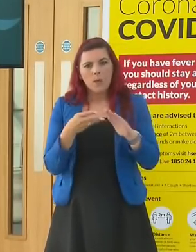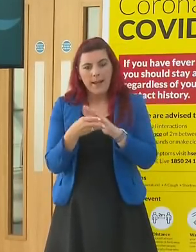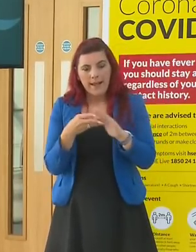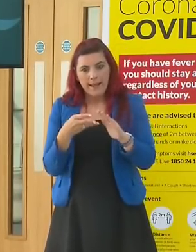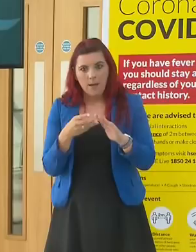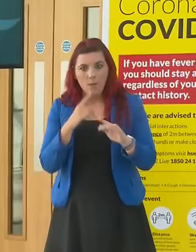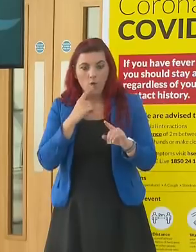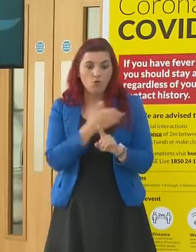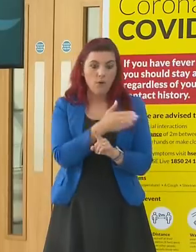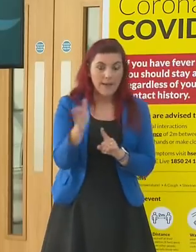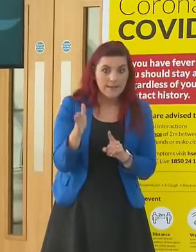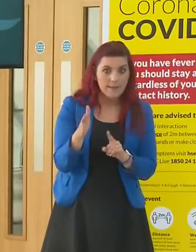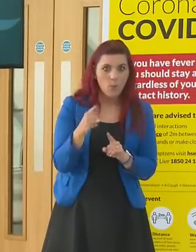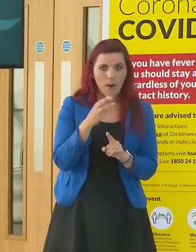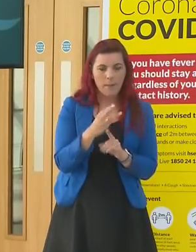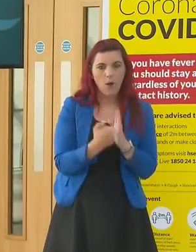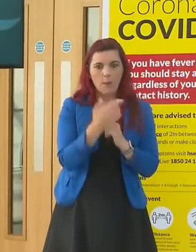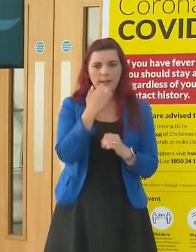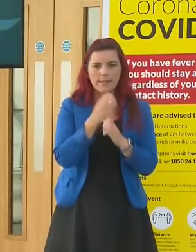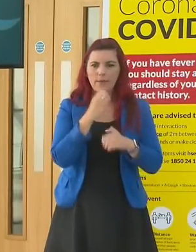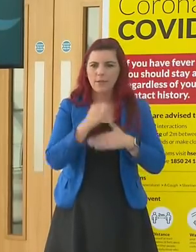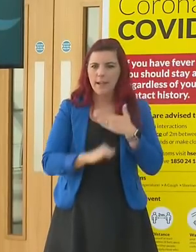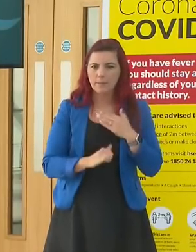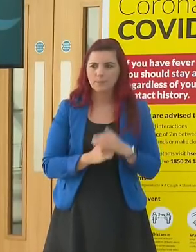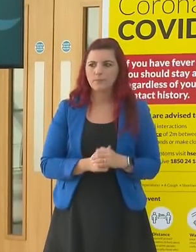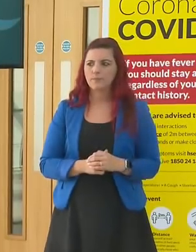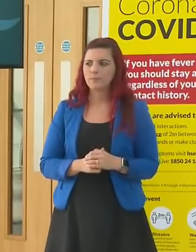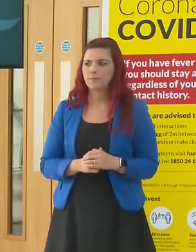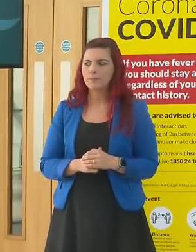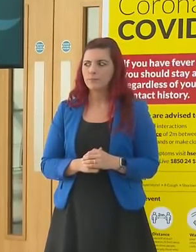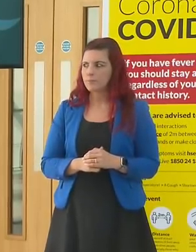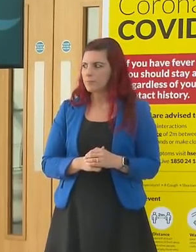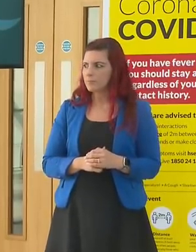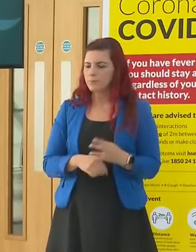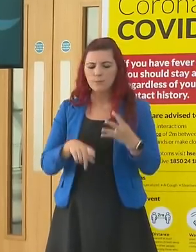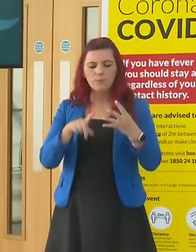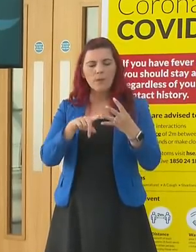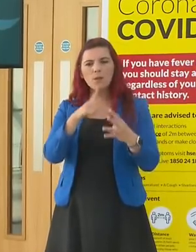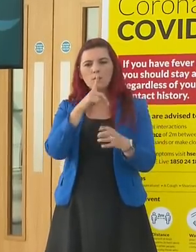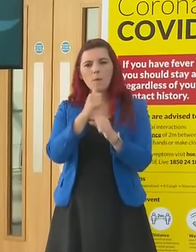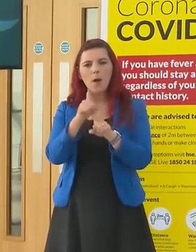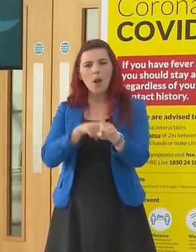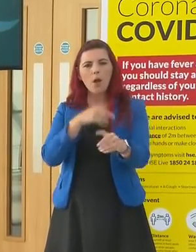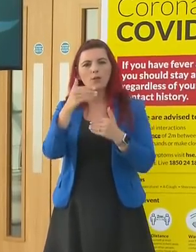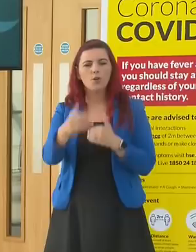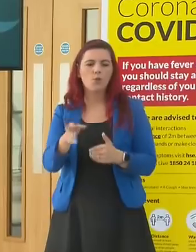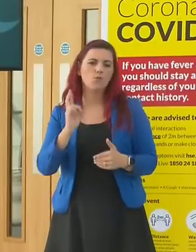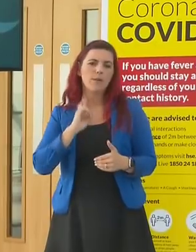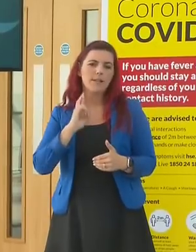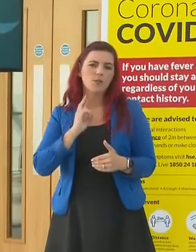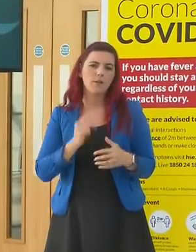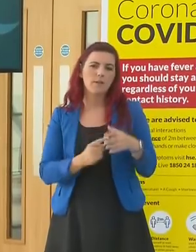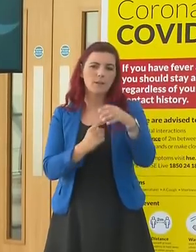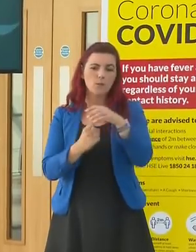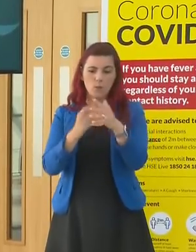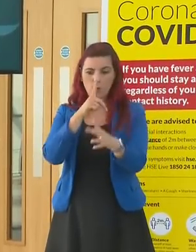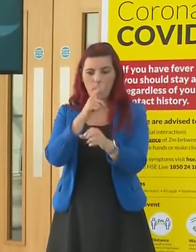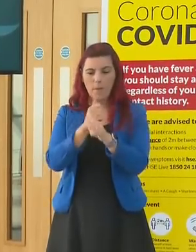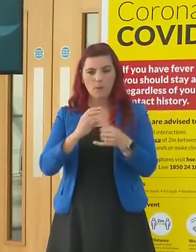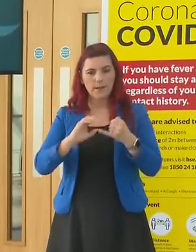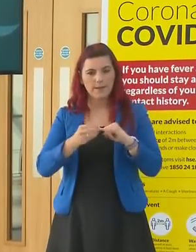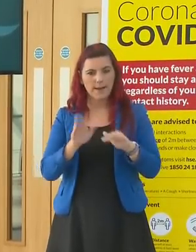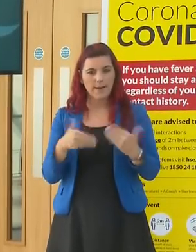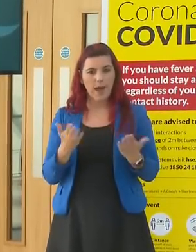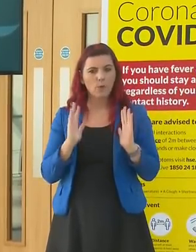daily. Just want to turn briefly to long-term residential facilities overall in relation to testing. We have